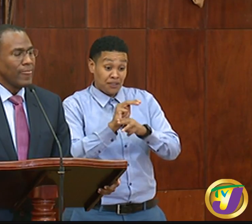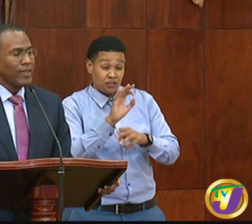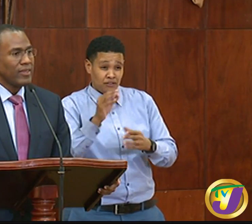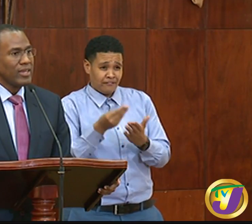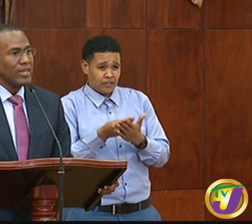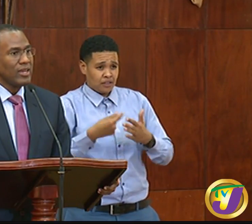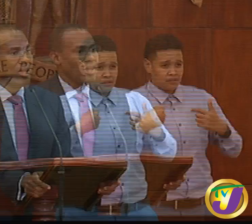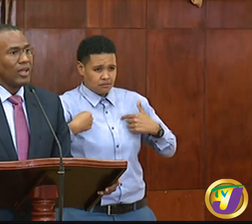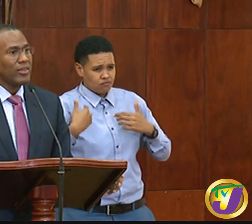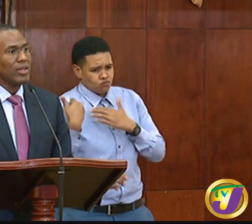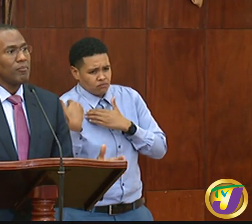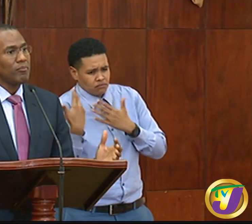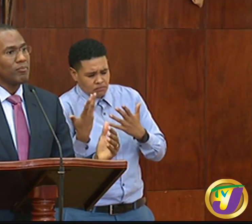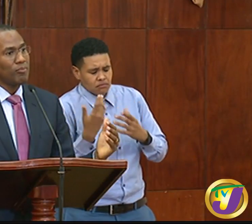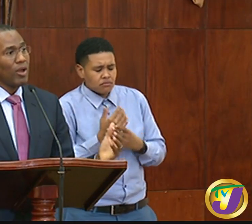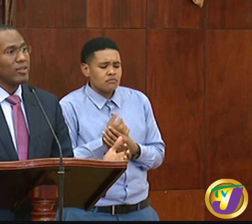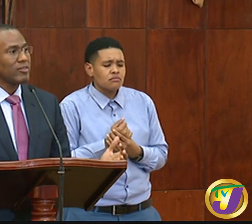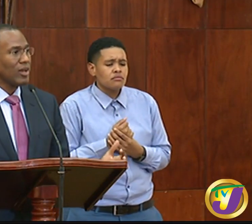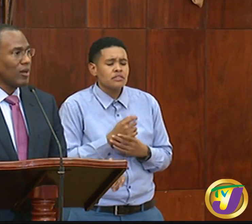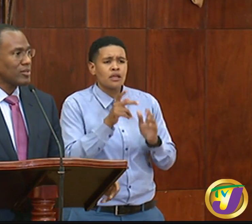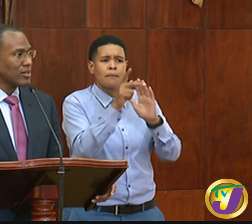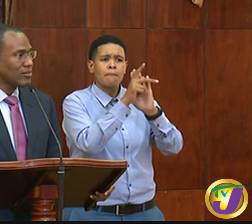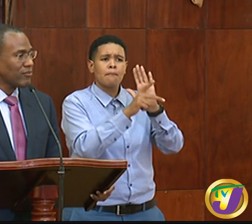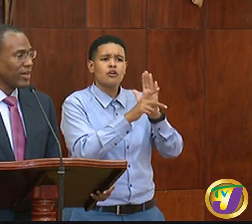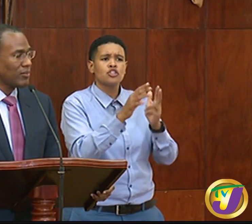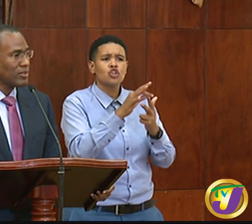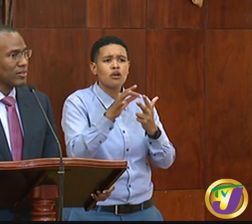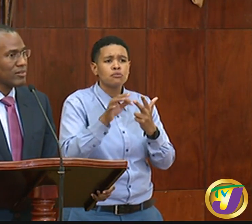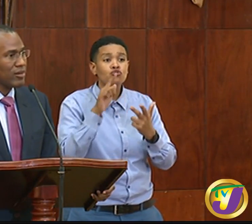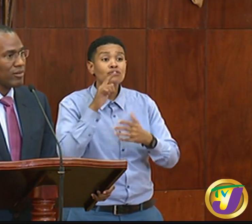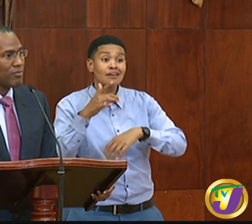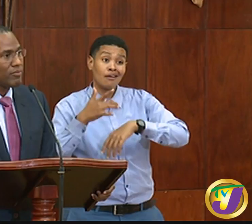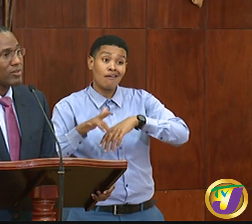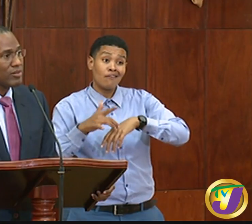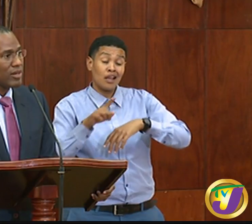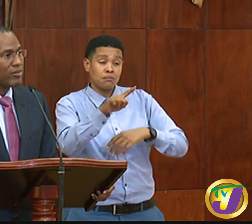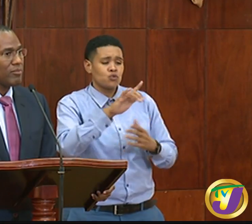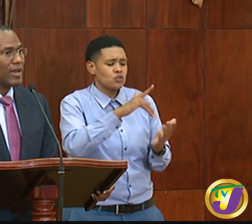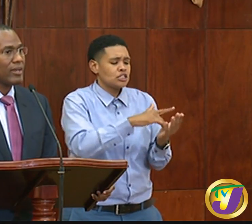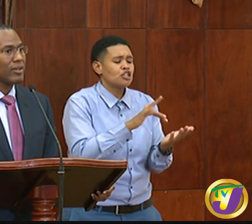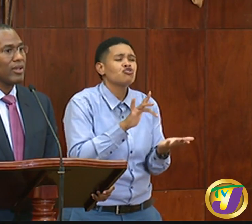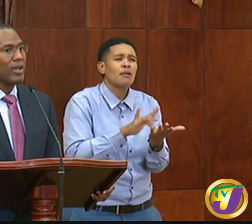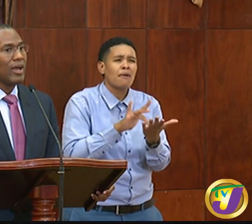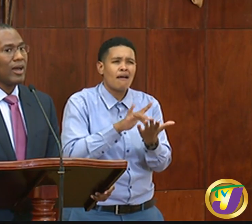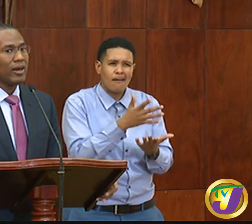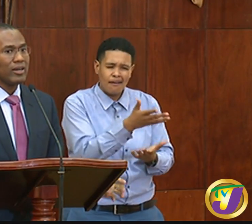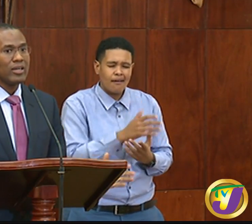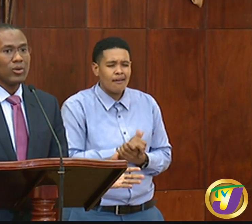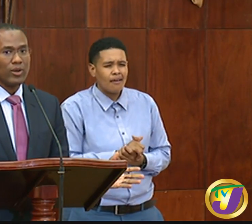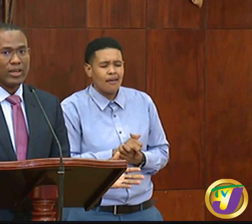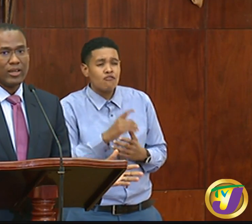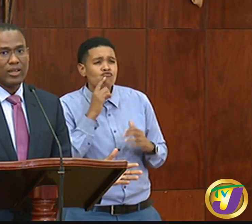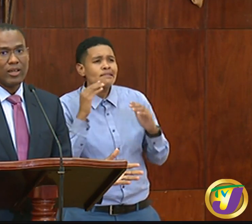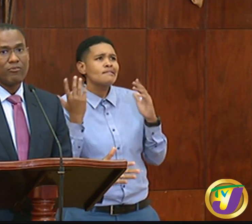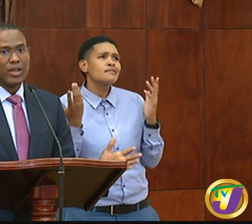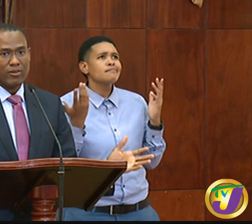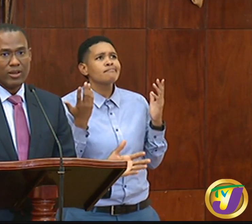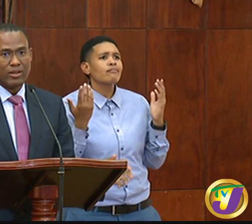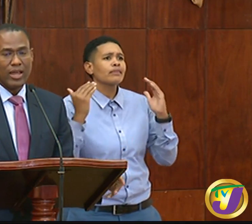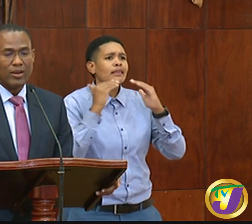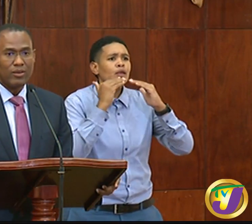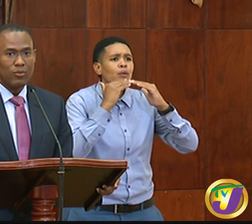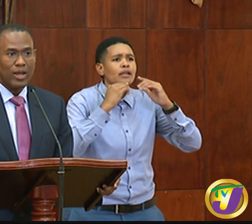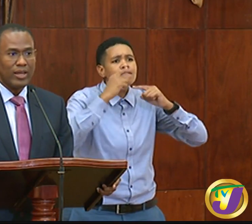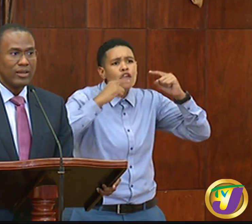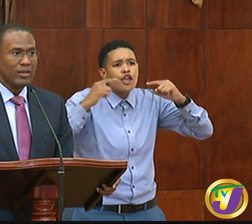Finance, the policy options available to the central bank are equally